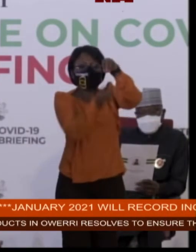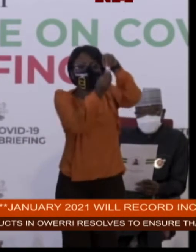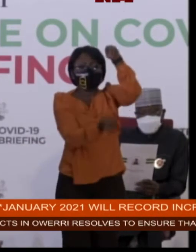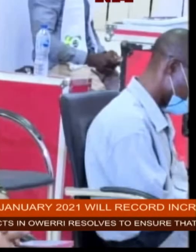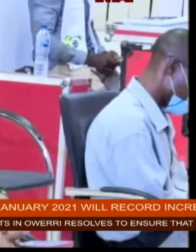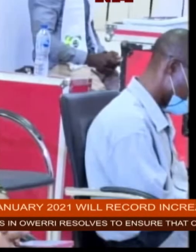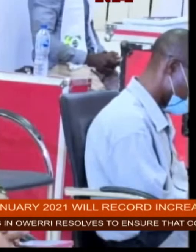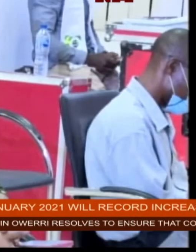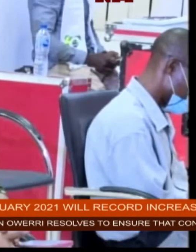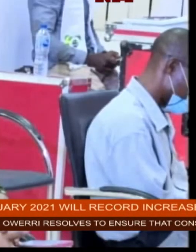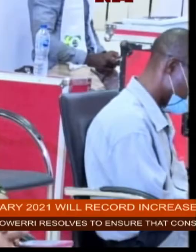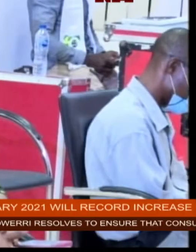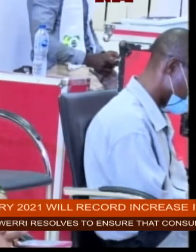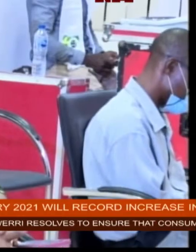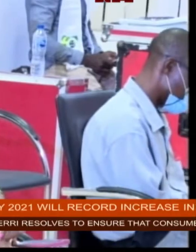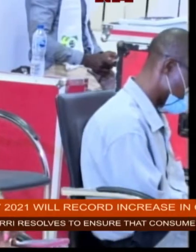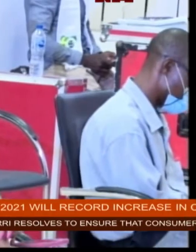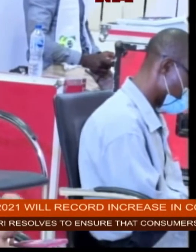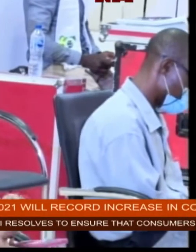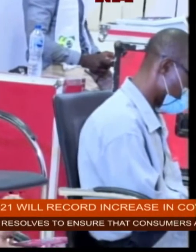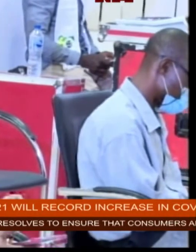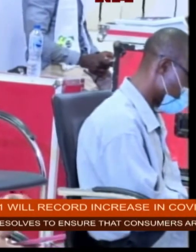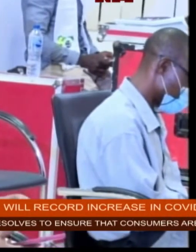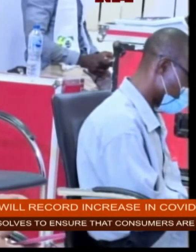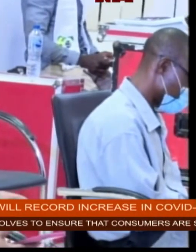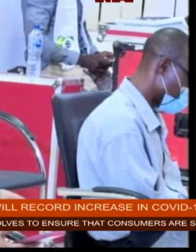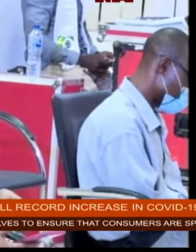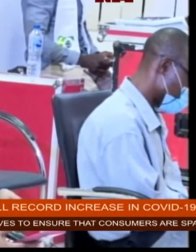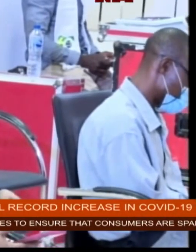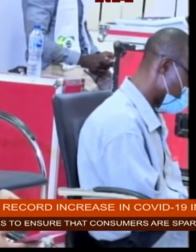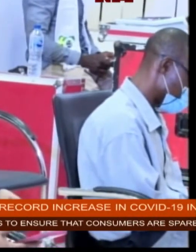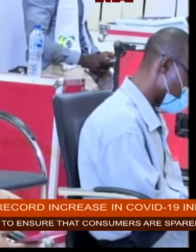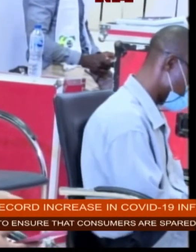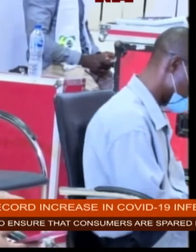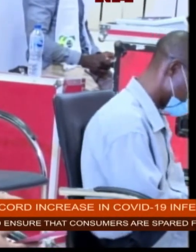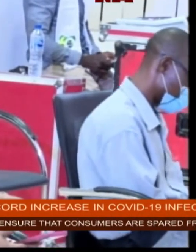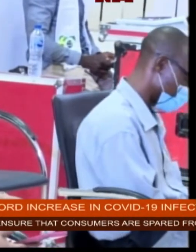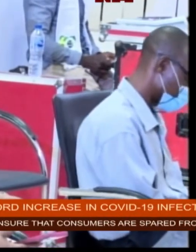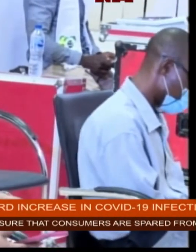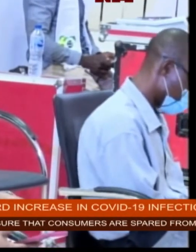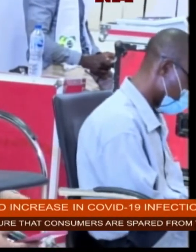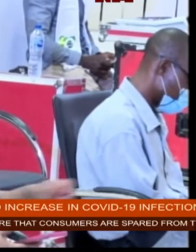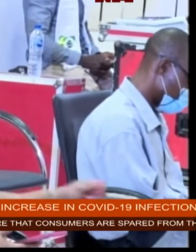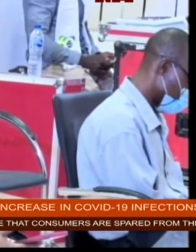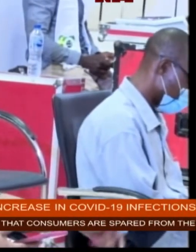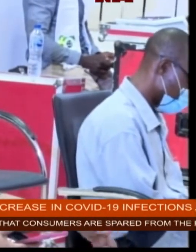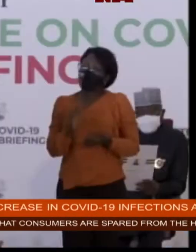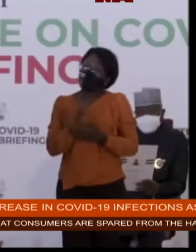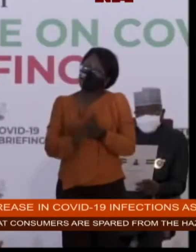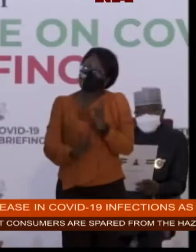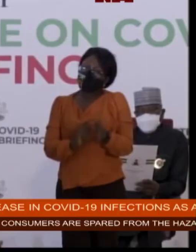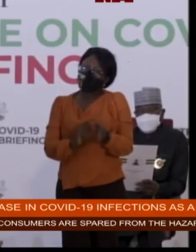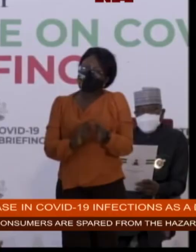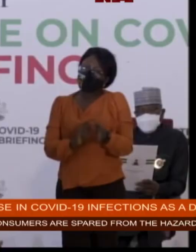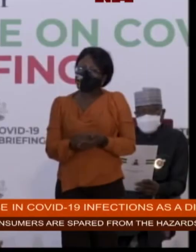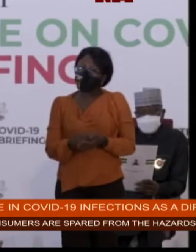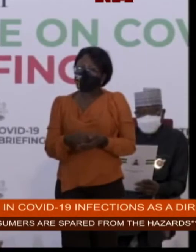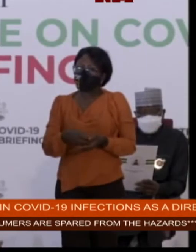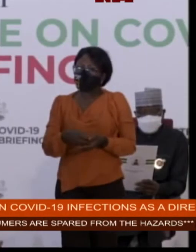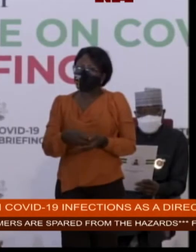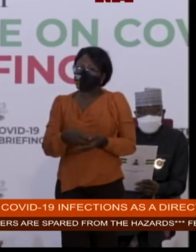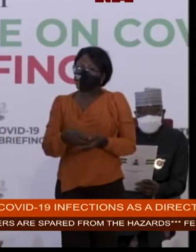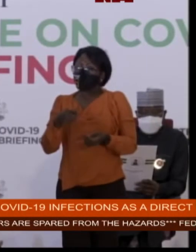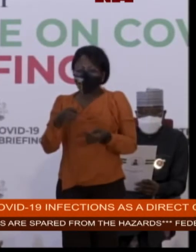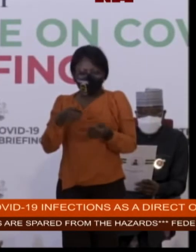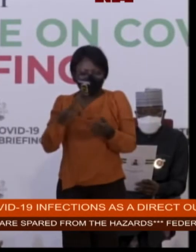burden to the health system because more cases end up in hospital. The proportion of people that are severe has been